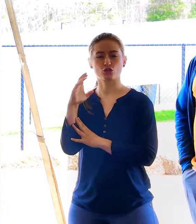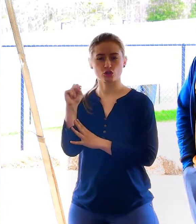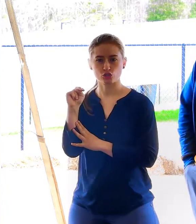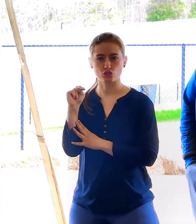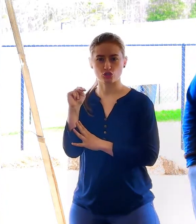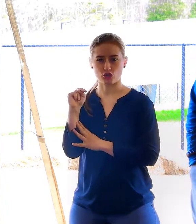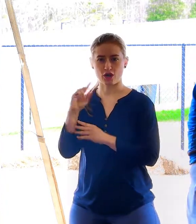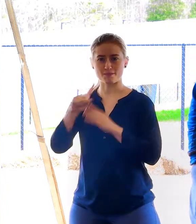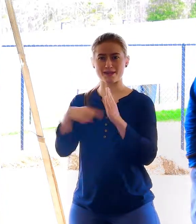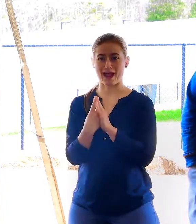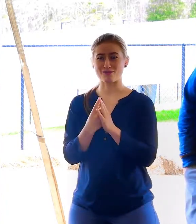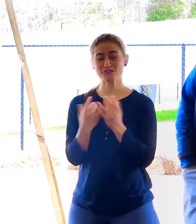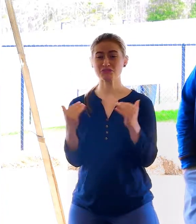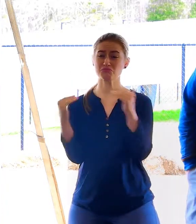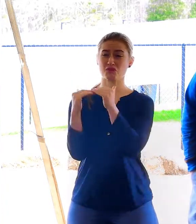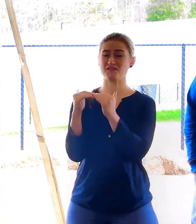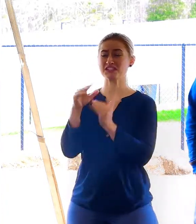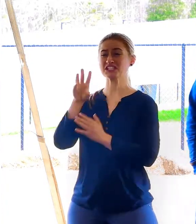taking about